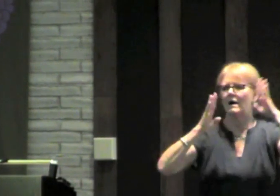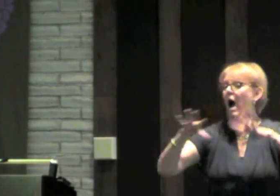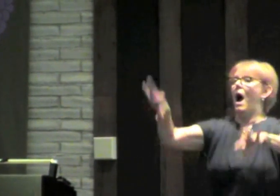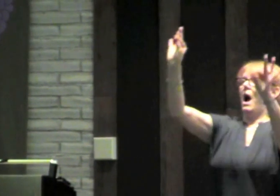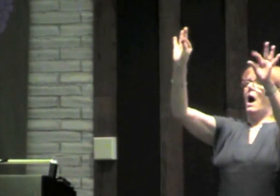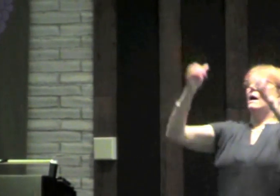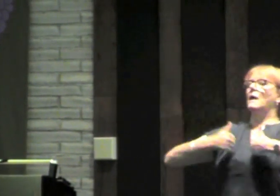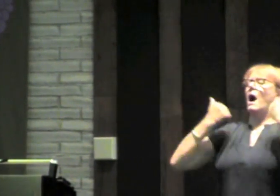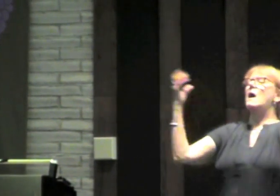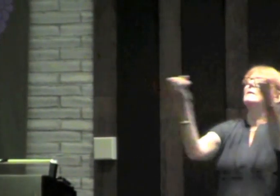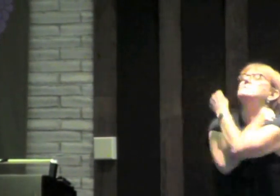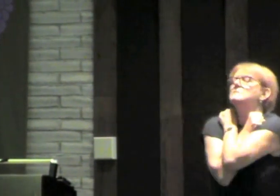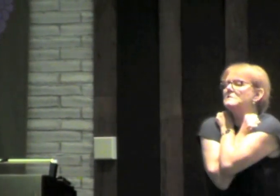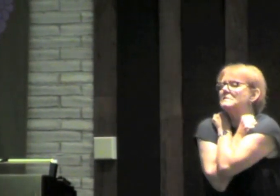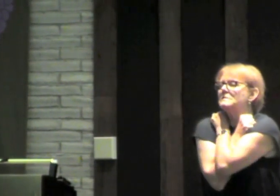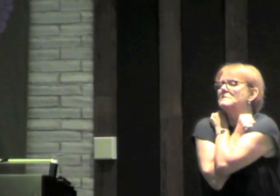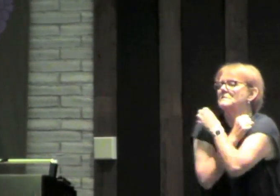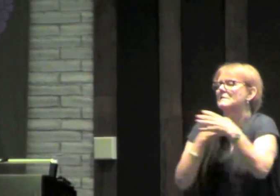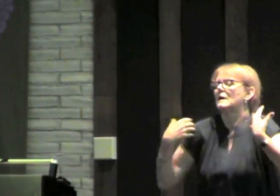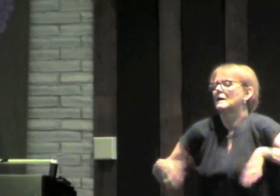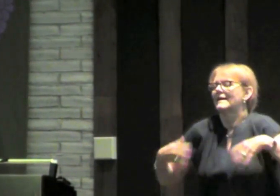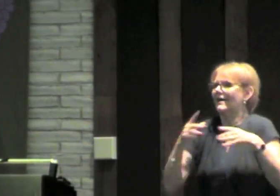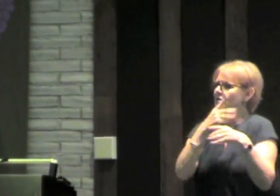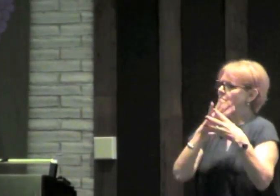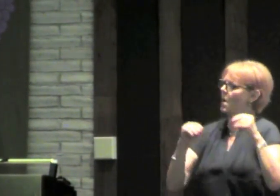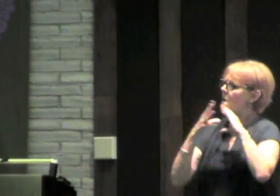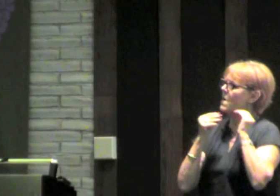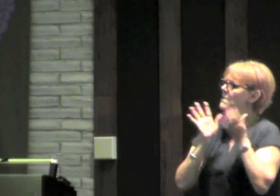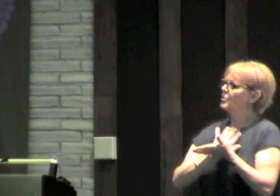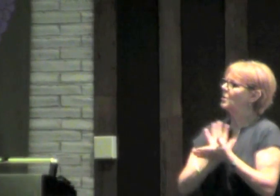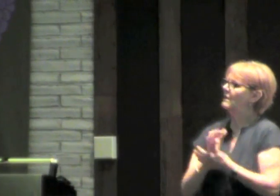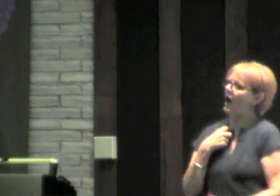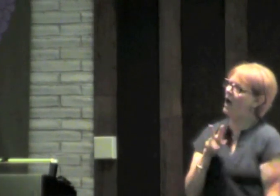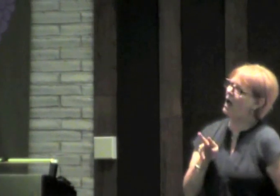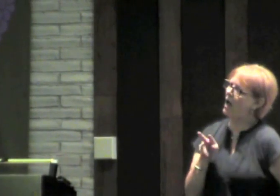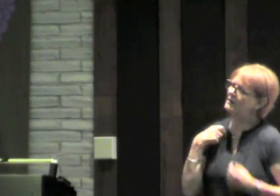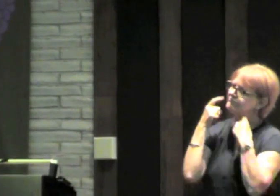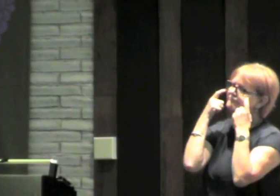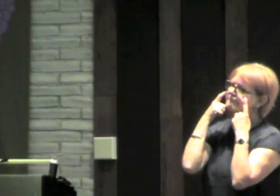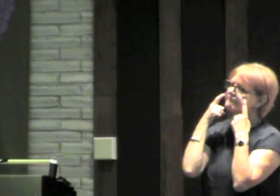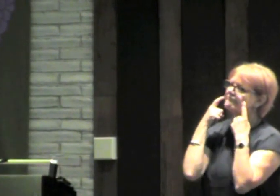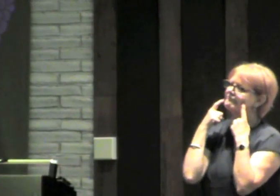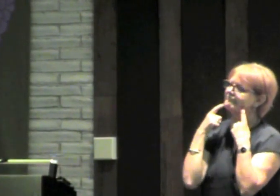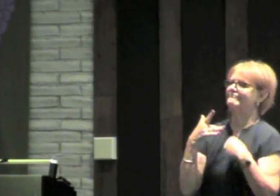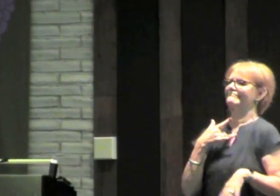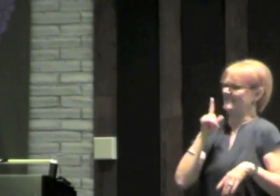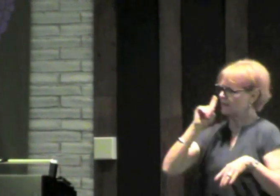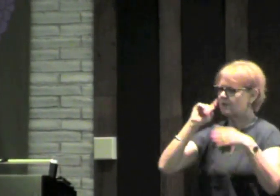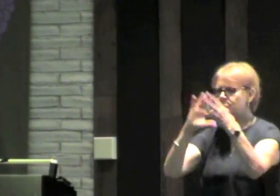was terrified and didn't know where he was. And they finally found out. They were just embraced him. And that has